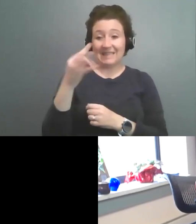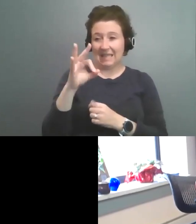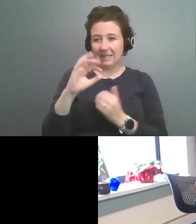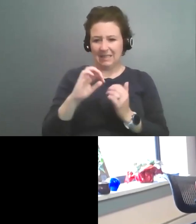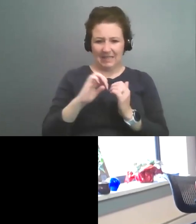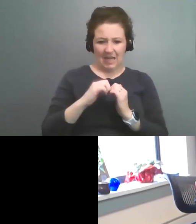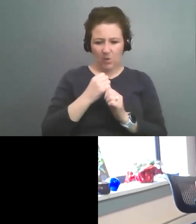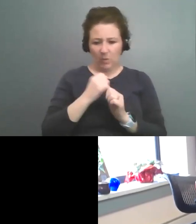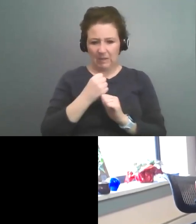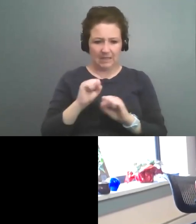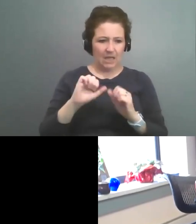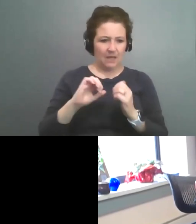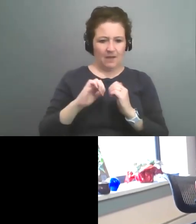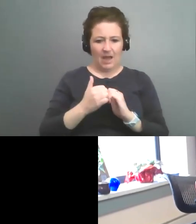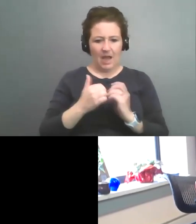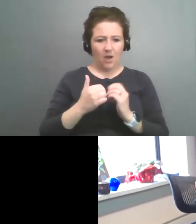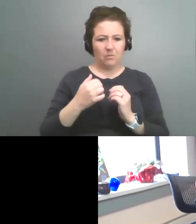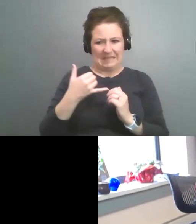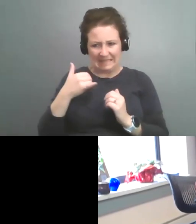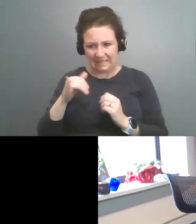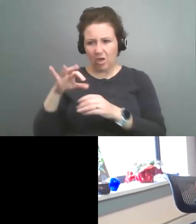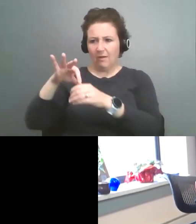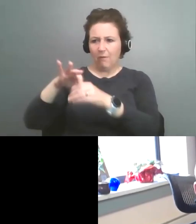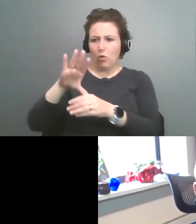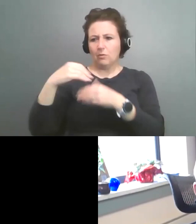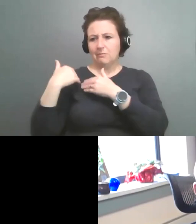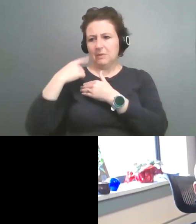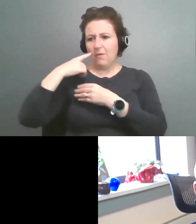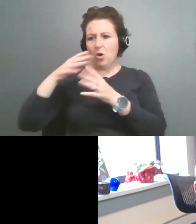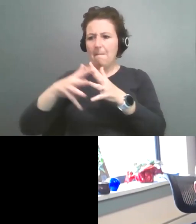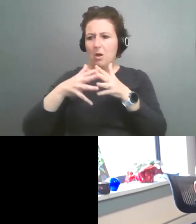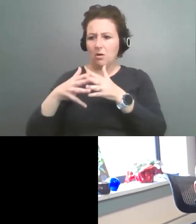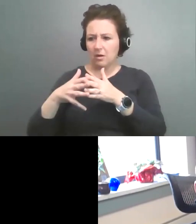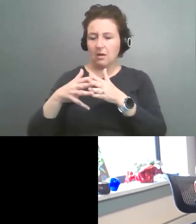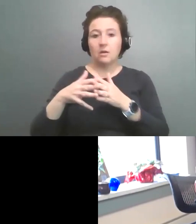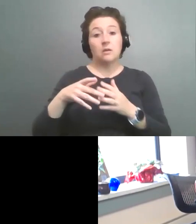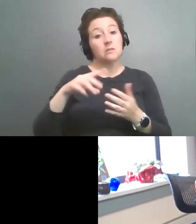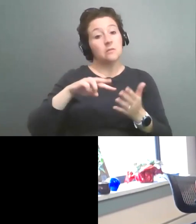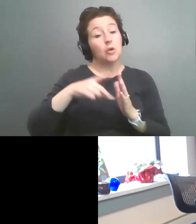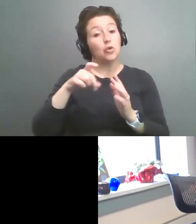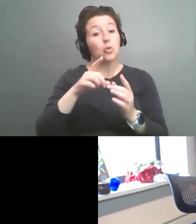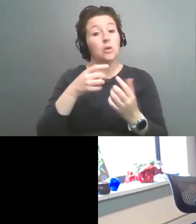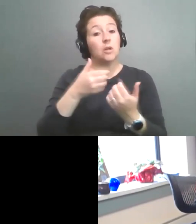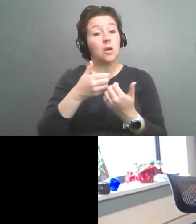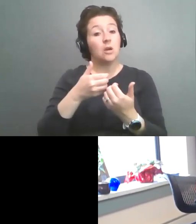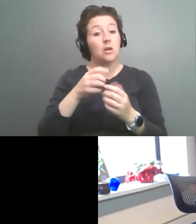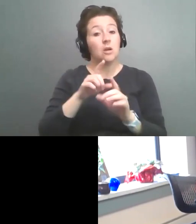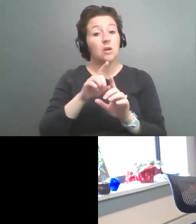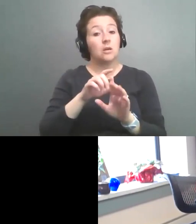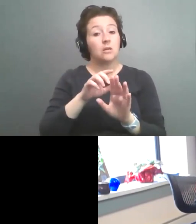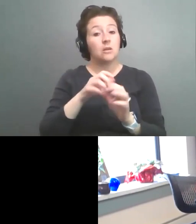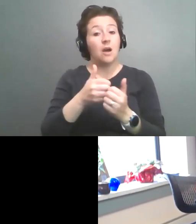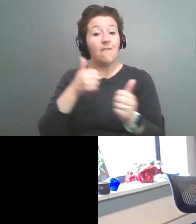you're doing your part as an American citizen. So you should avoid crowds, vote at off-peak times such